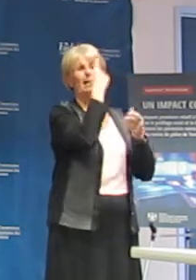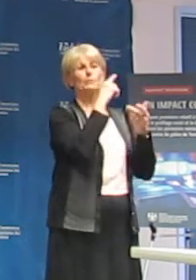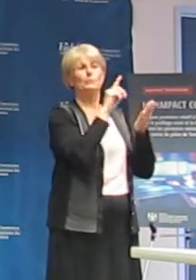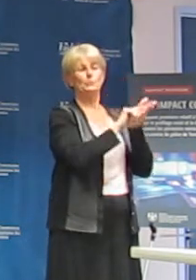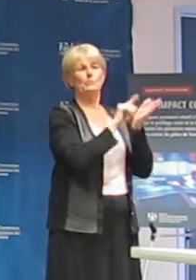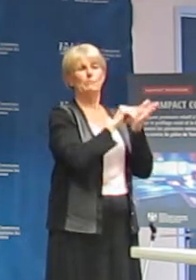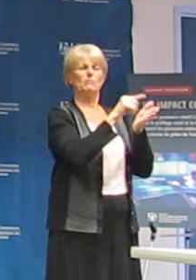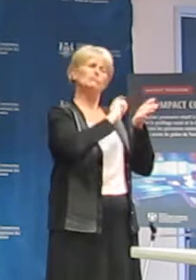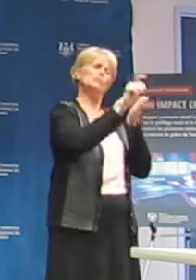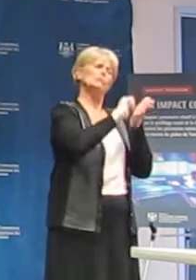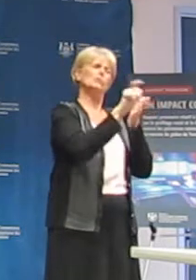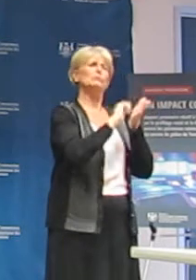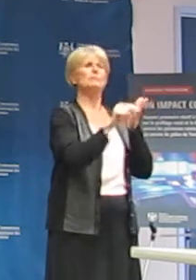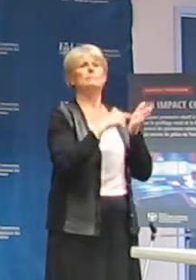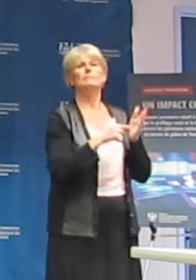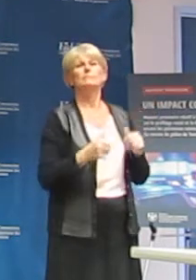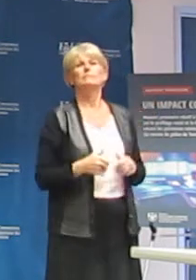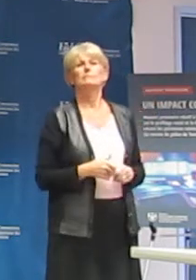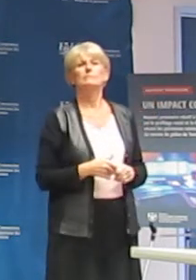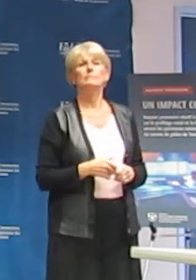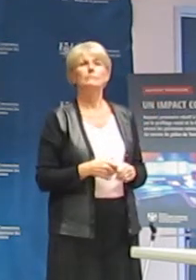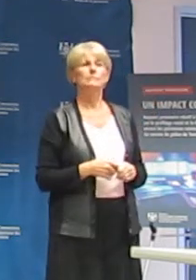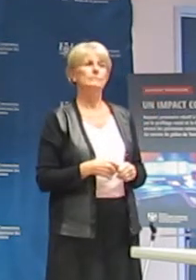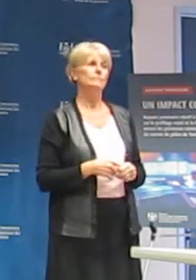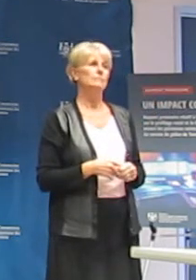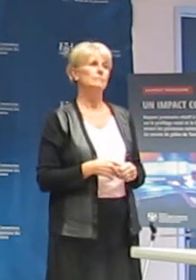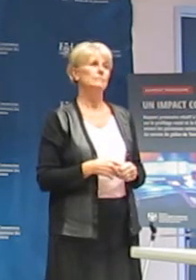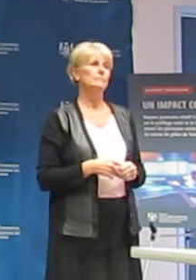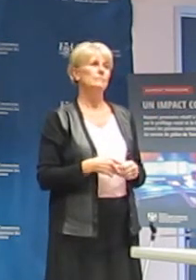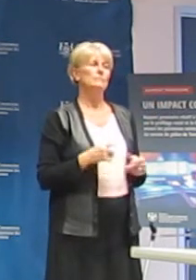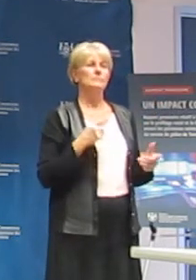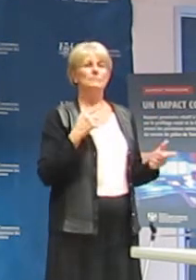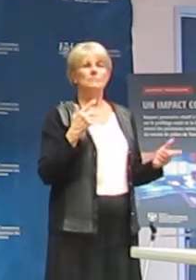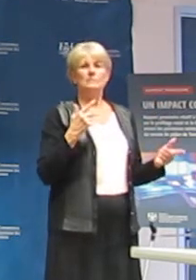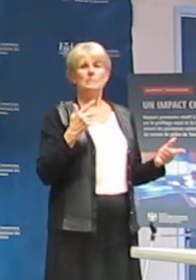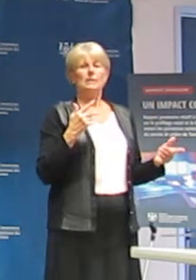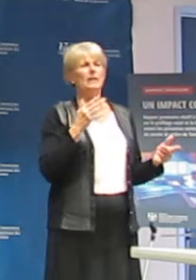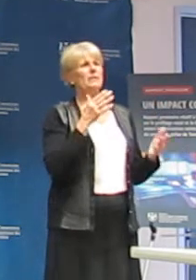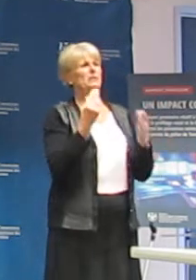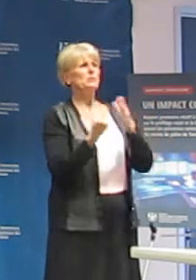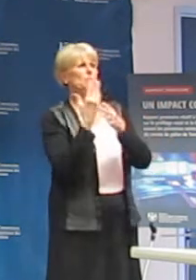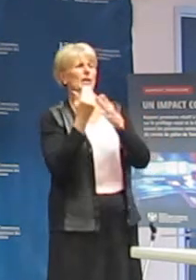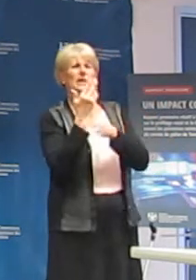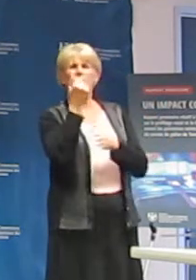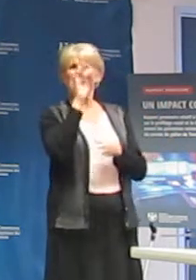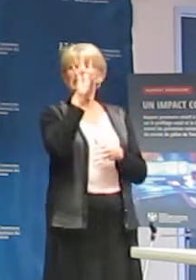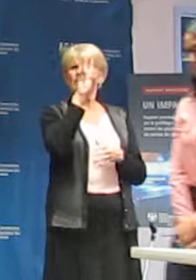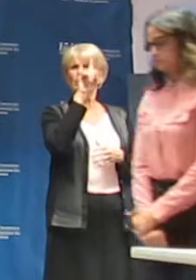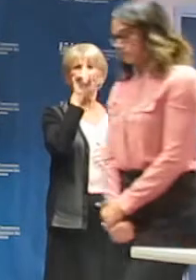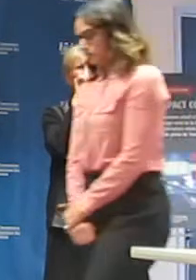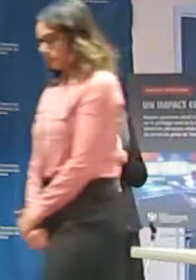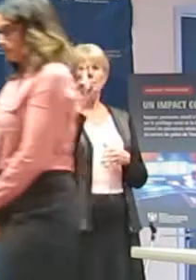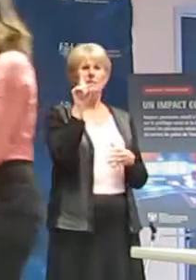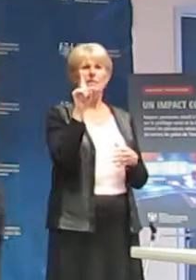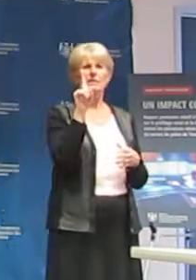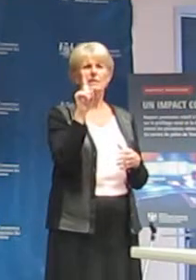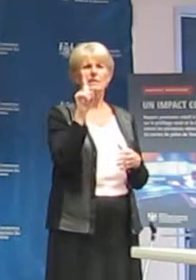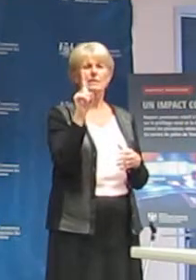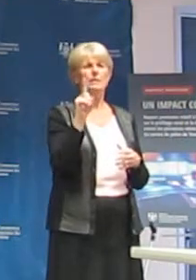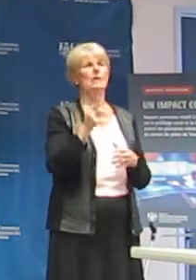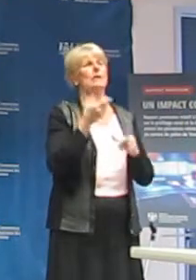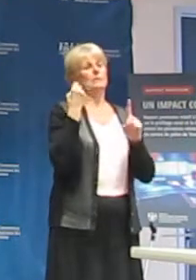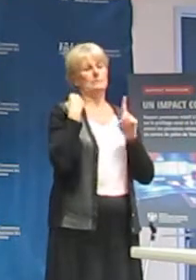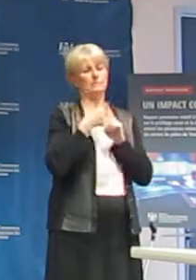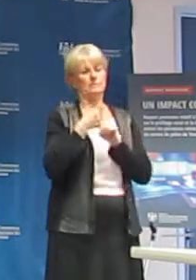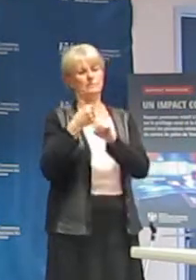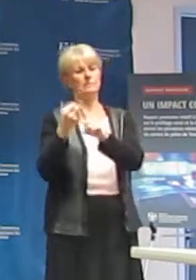And in sometime in the spring of 1971, a series of